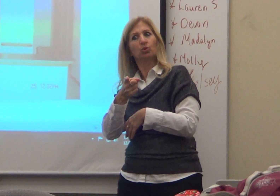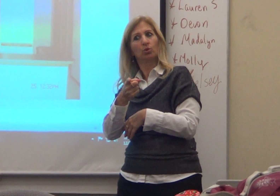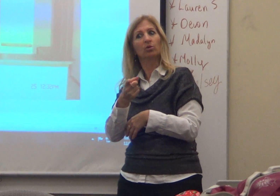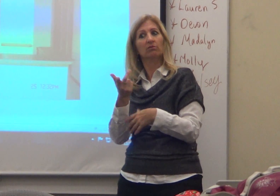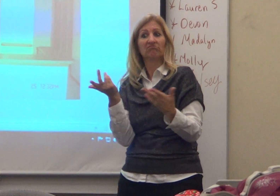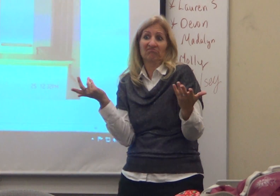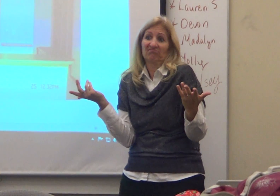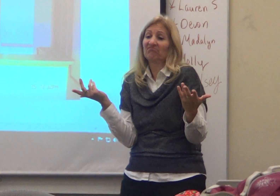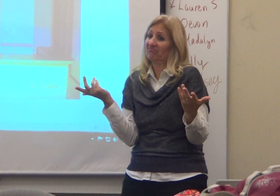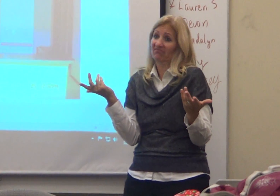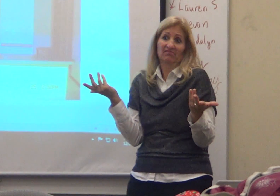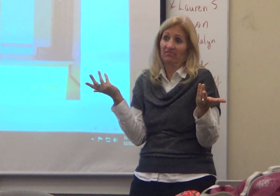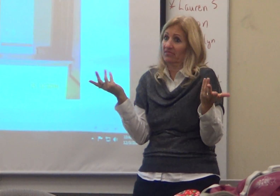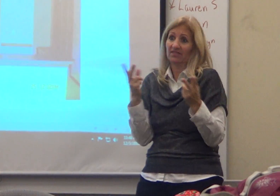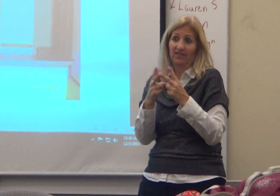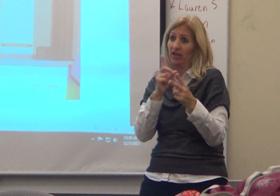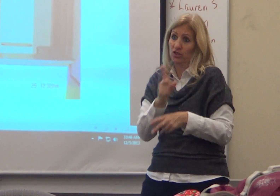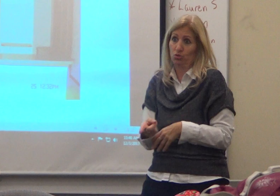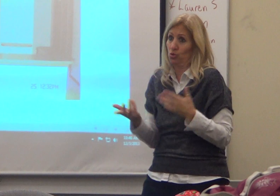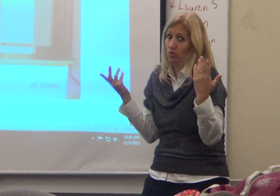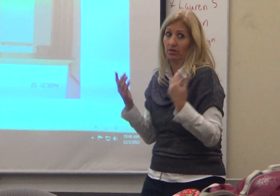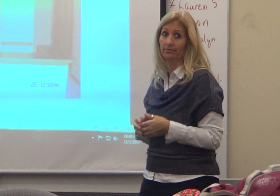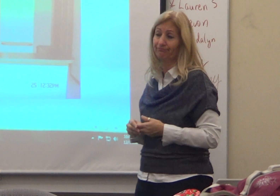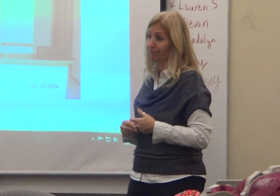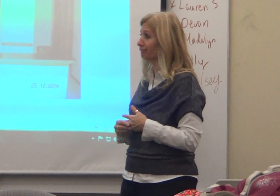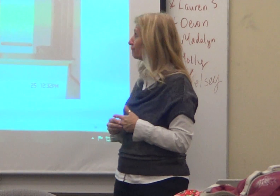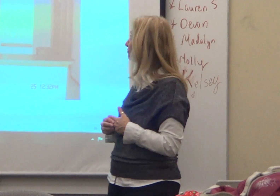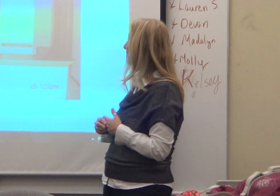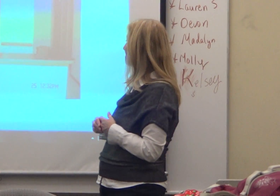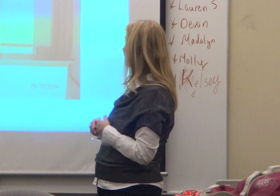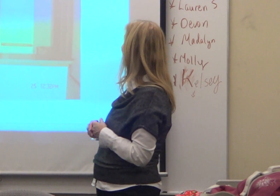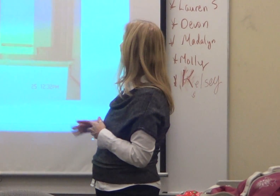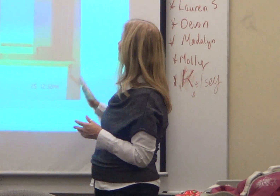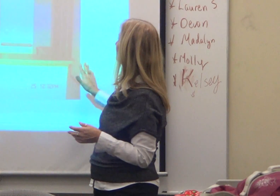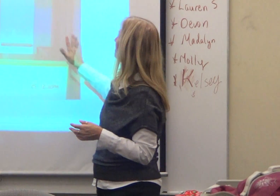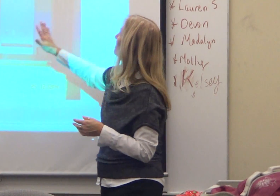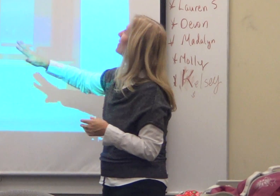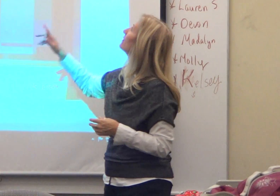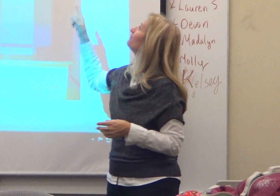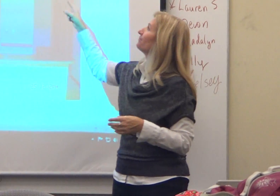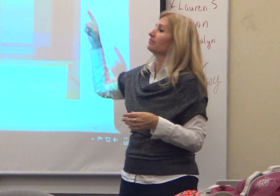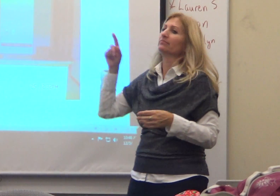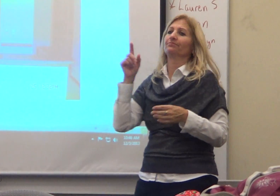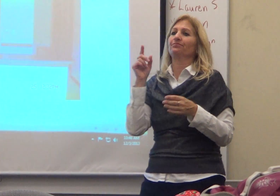Hearing people don't always think about this because they rely on their hearing. They don't rely on their sight as much.